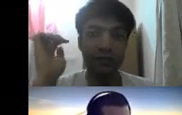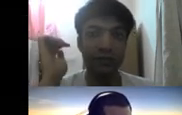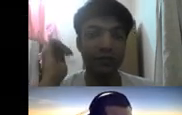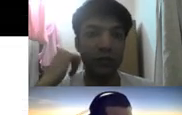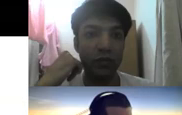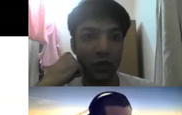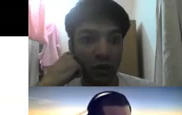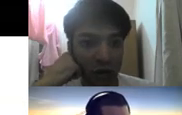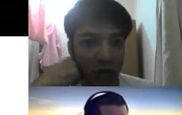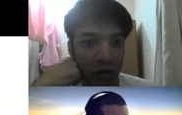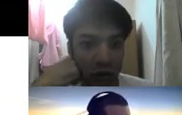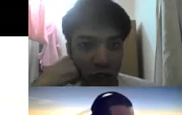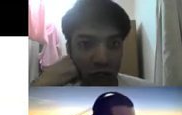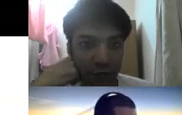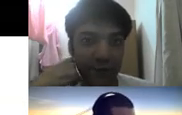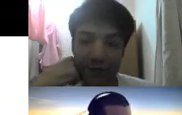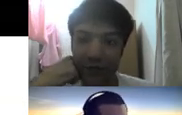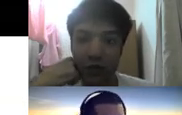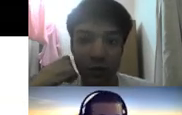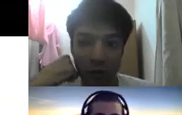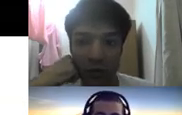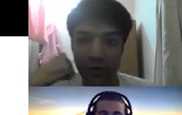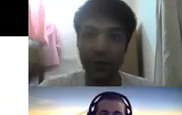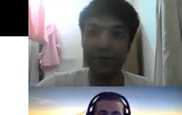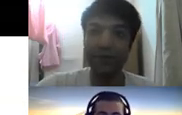present. Yeah, sorry about that. Yeah, so